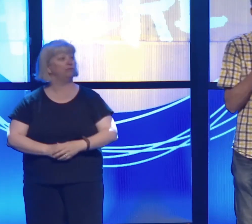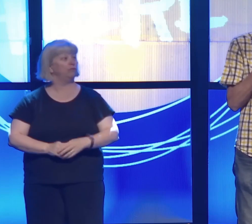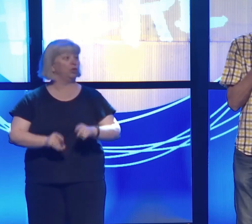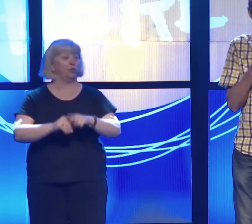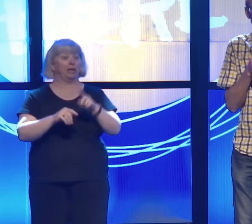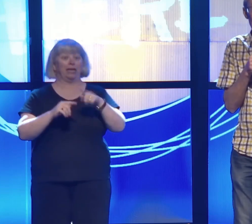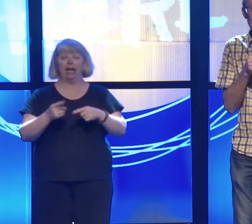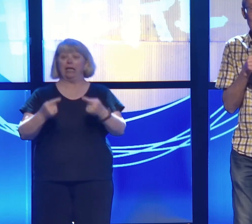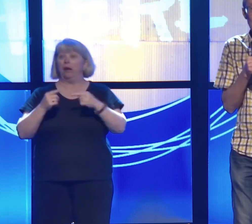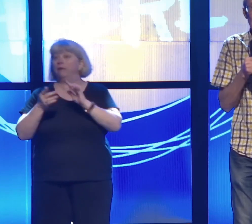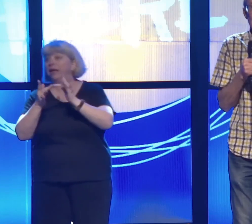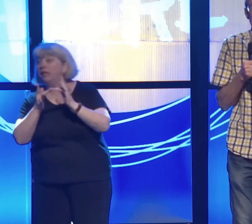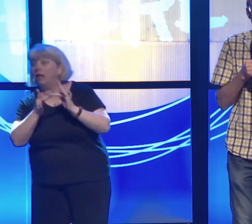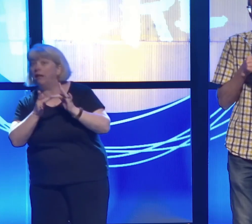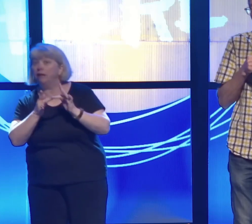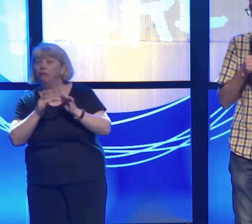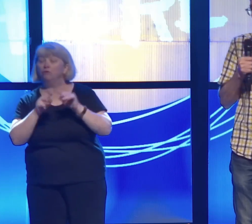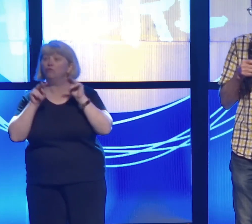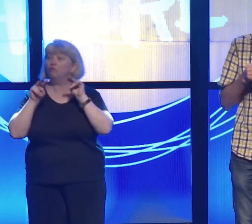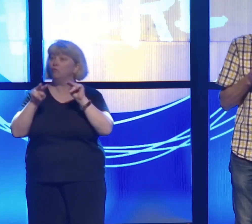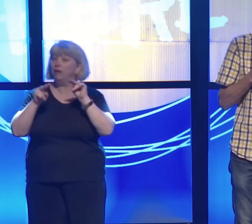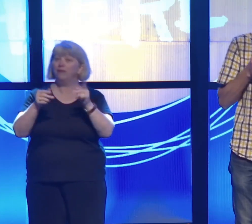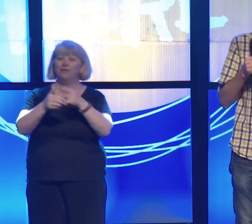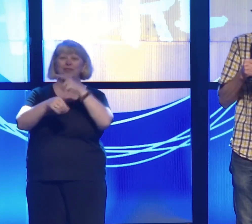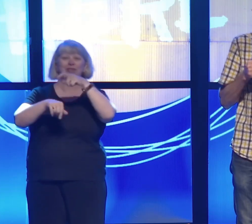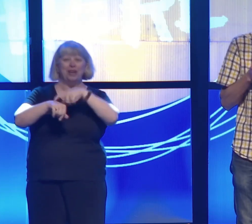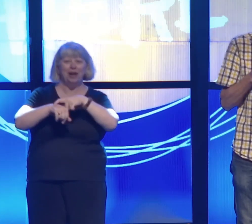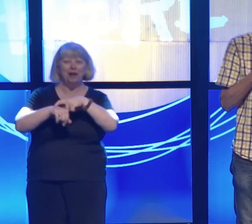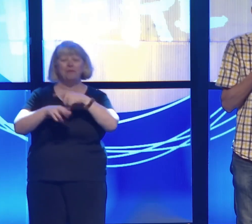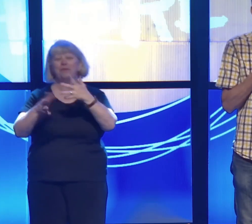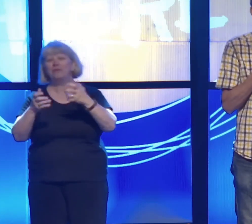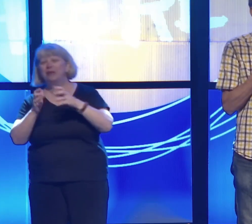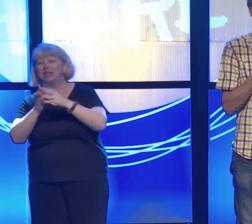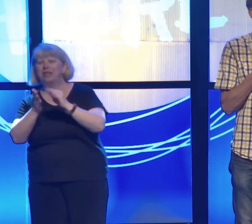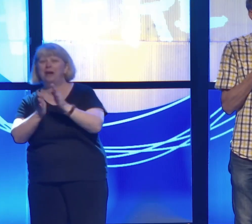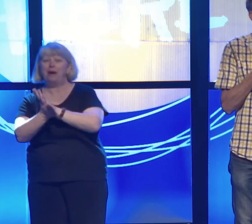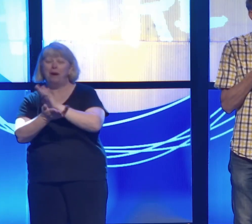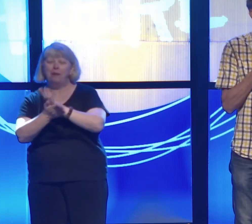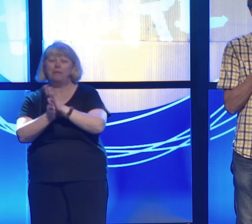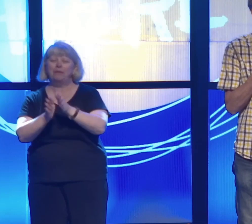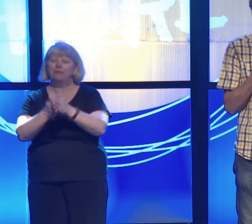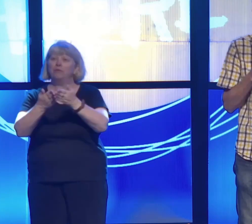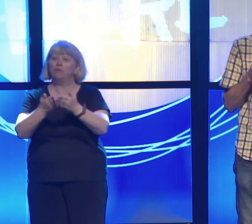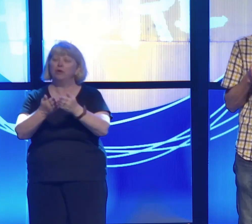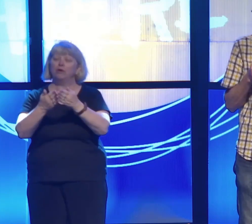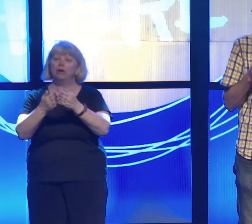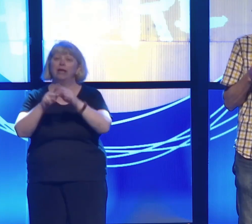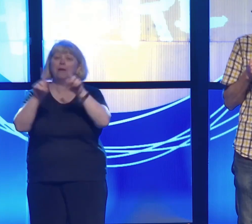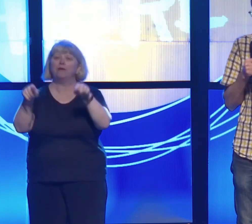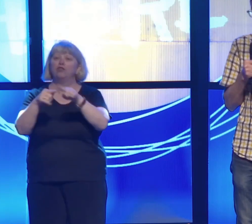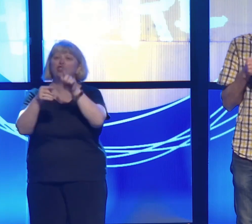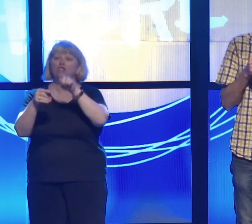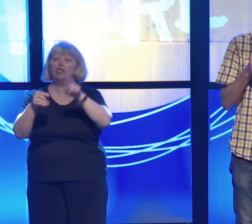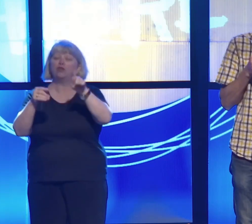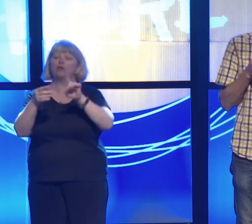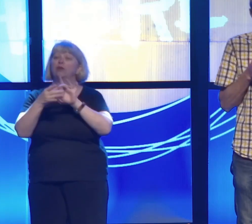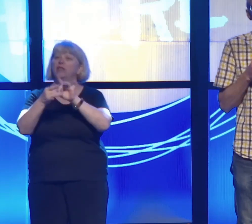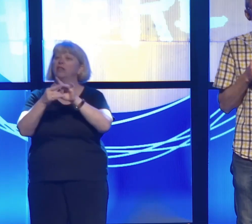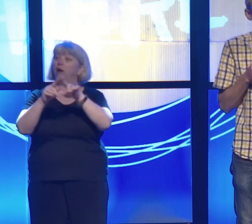connecting digitally online, though, for the first time or would like a copy of this book, just check the box in your digital Connect